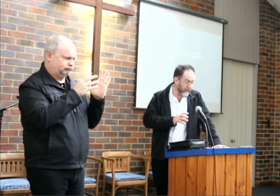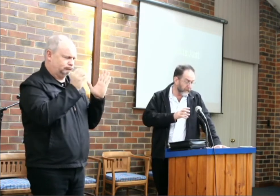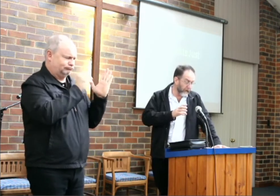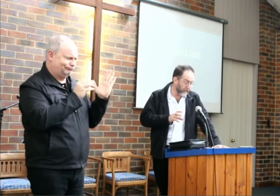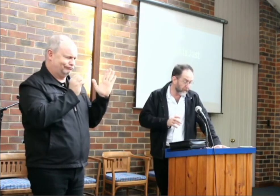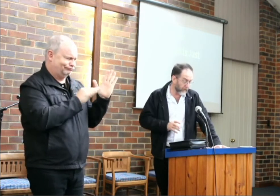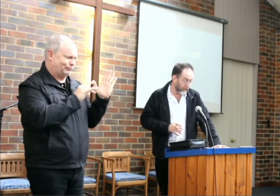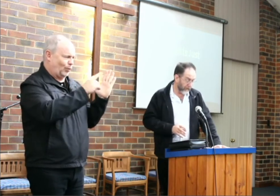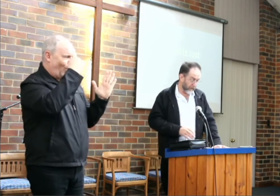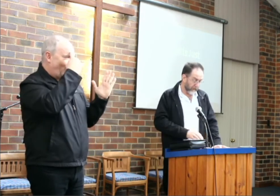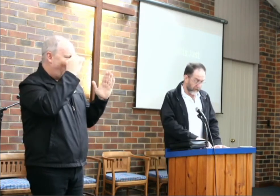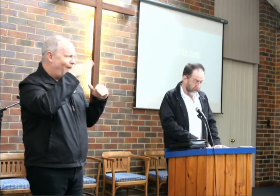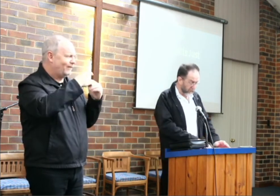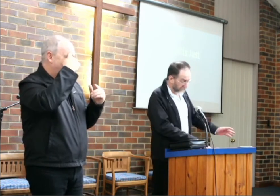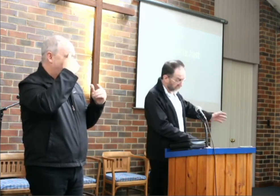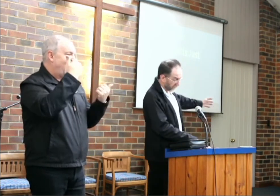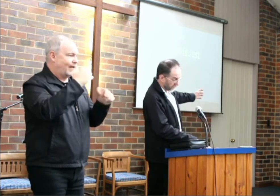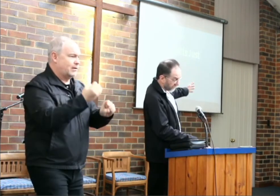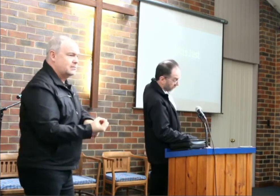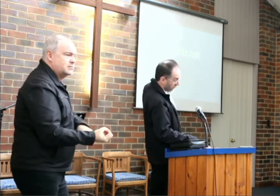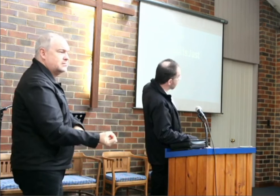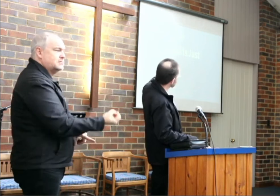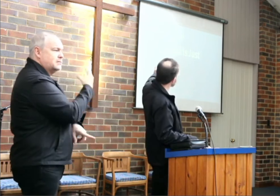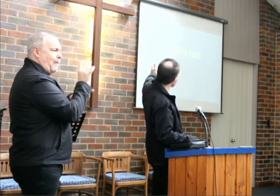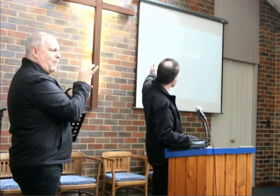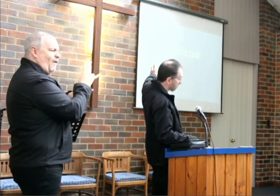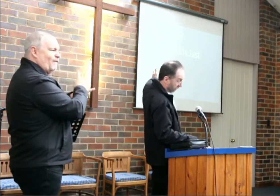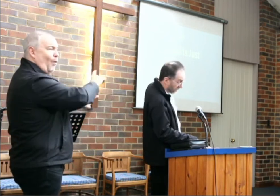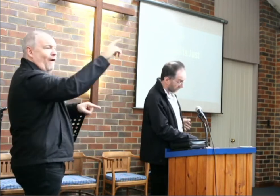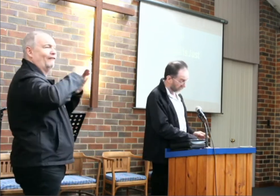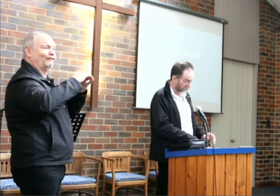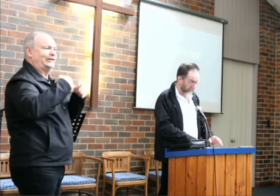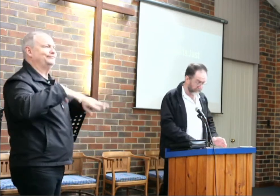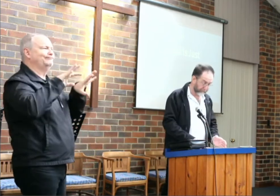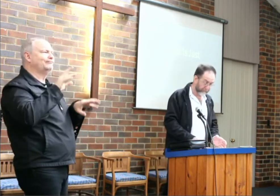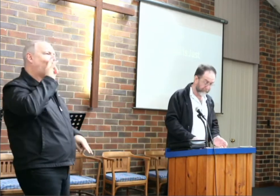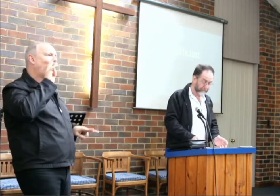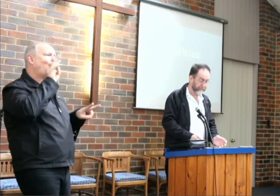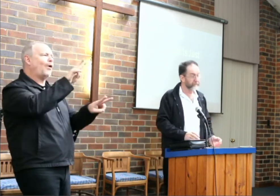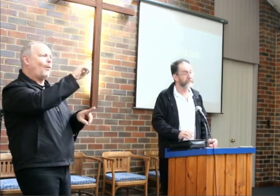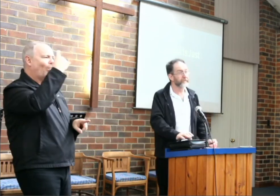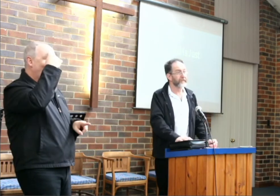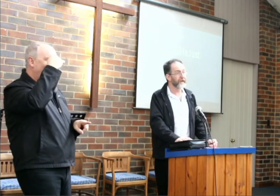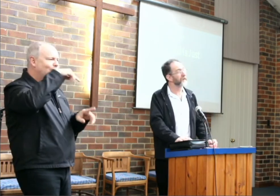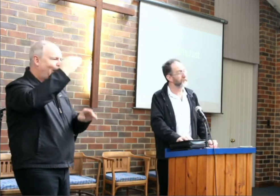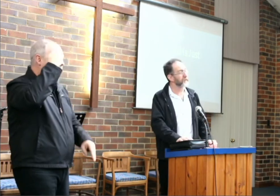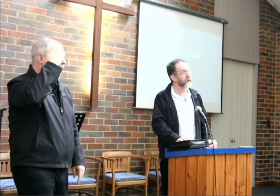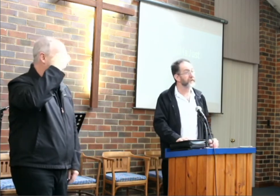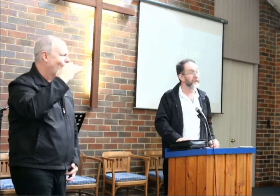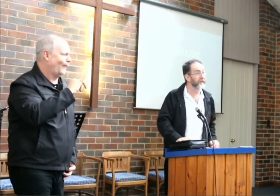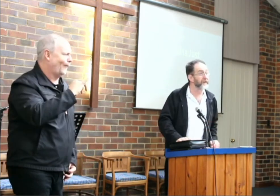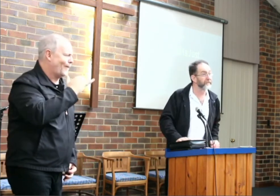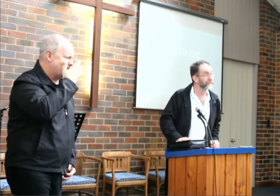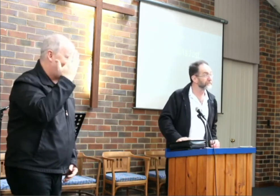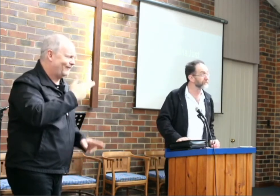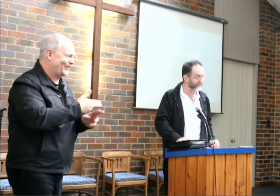And then play them on a big movie screen for all your friends and family to see. That would be embarrassing,